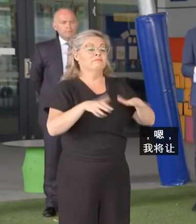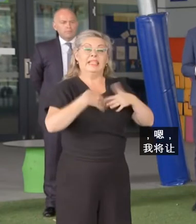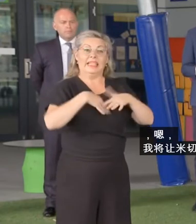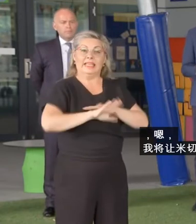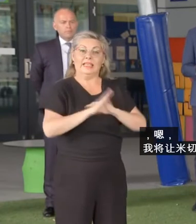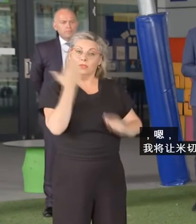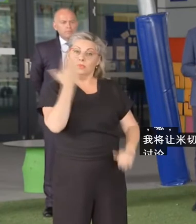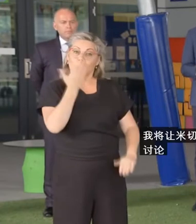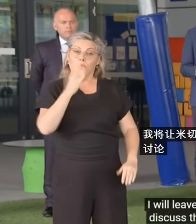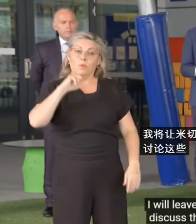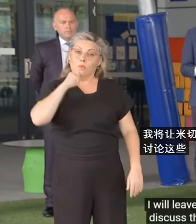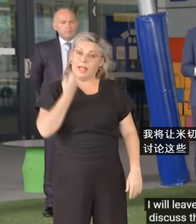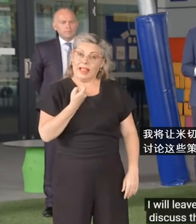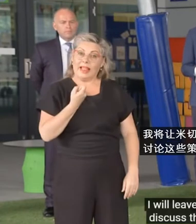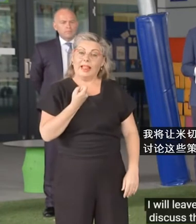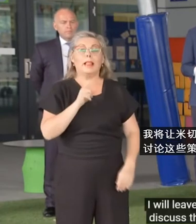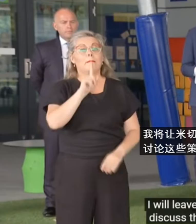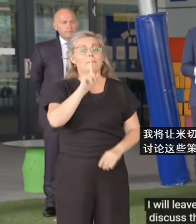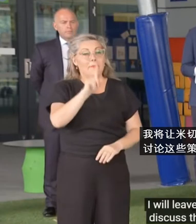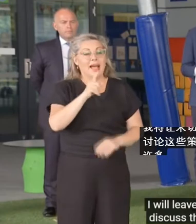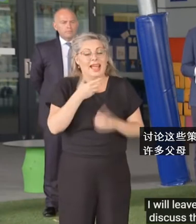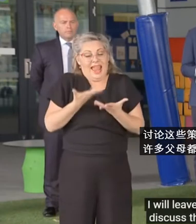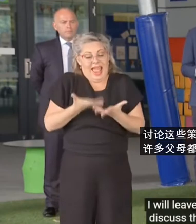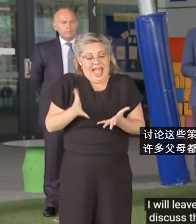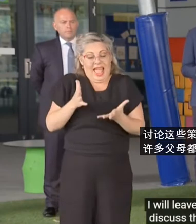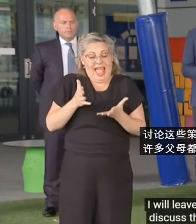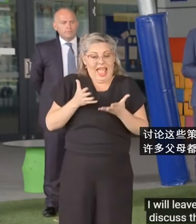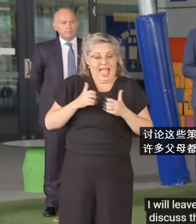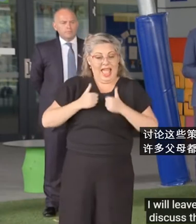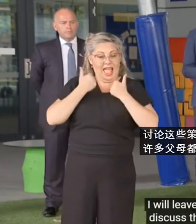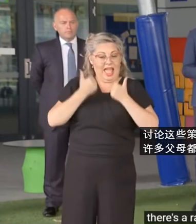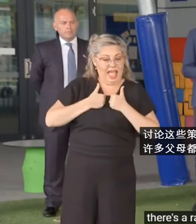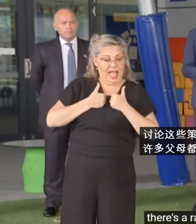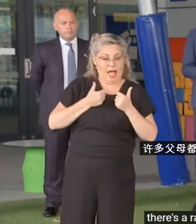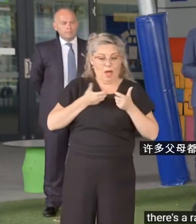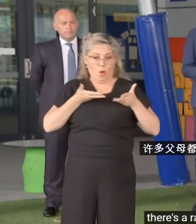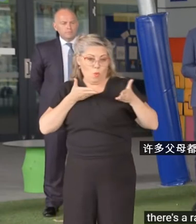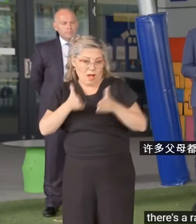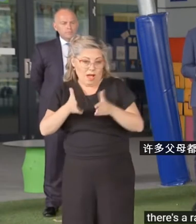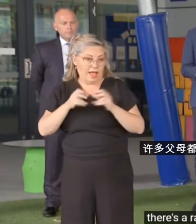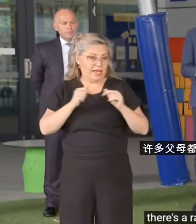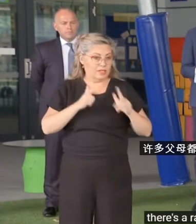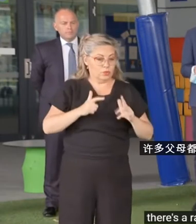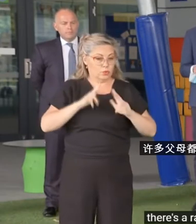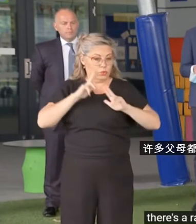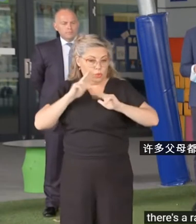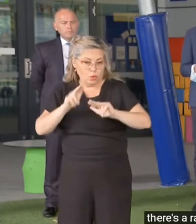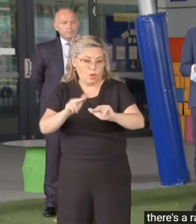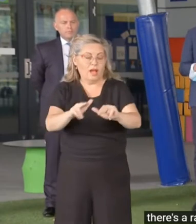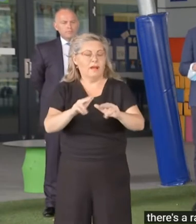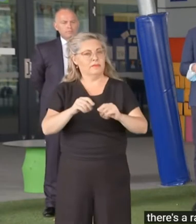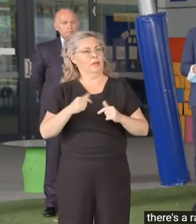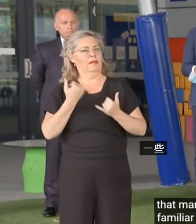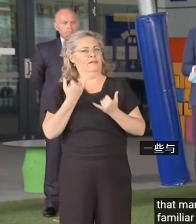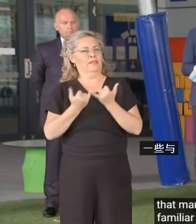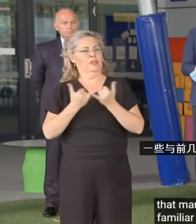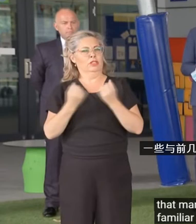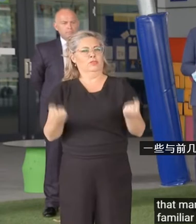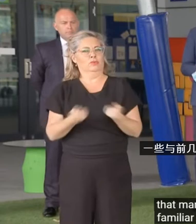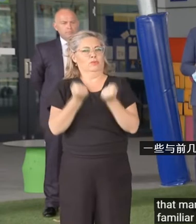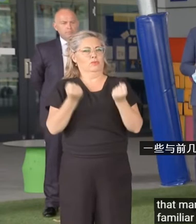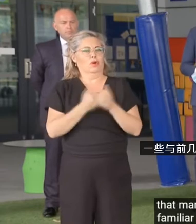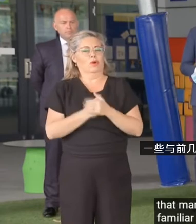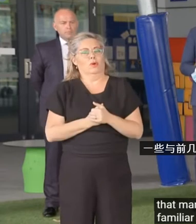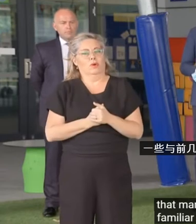I will leave Minister Mitchell to discuss those strategies, but there's a range of protections that many parents will be familiar with. Some